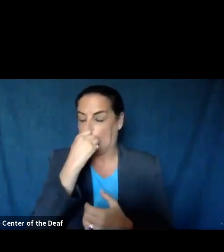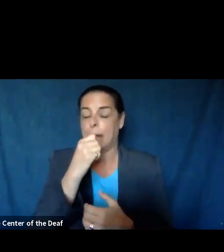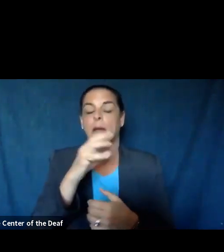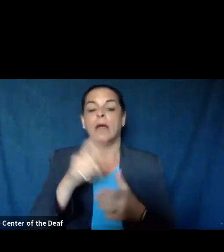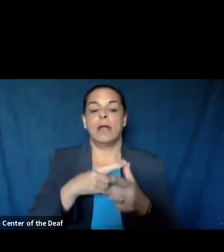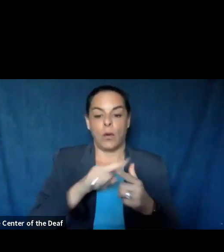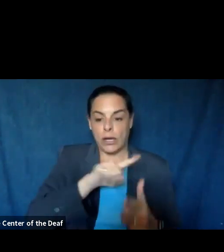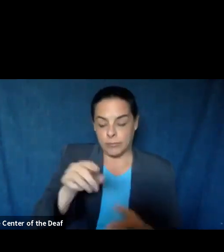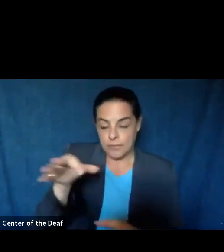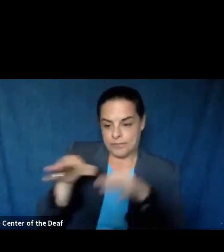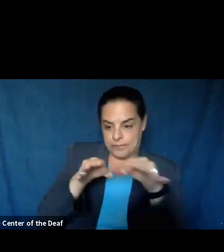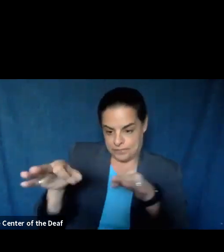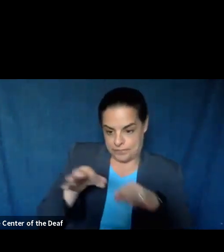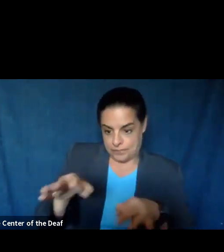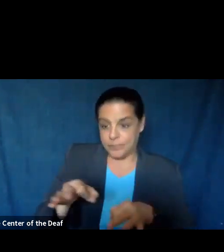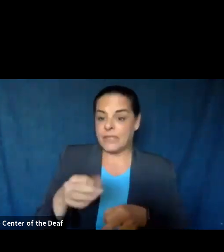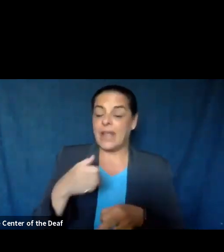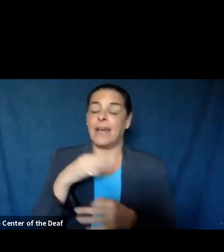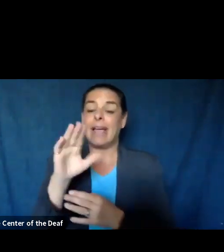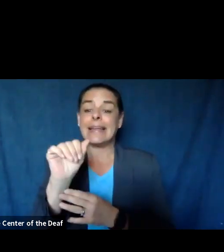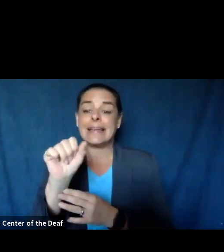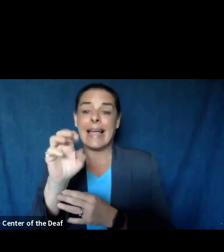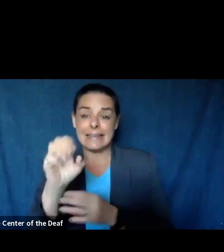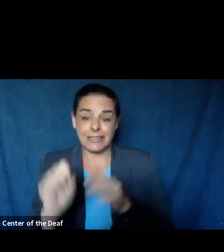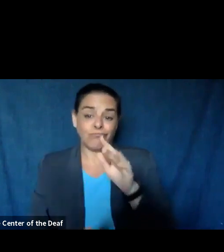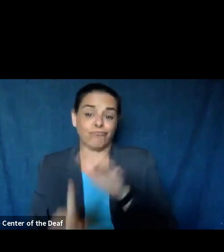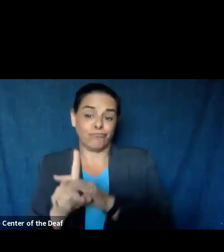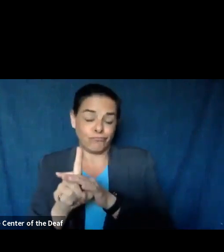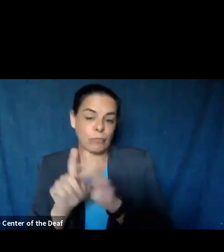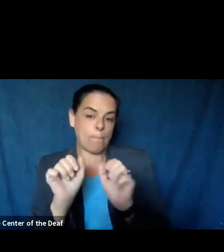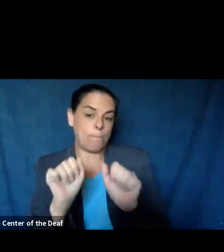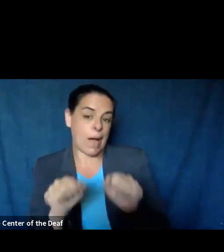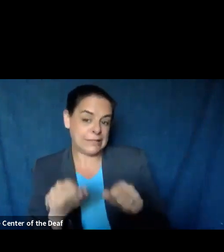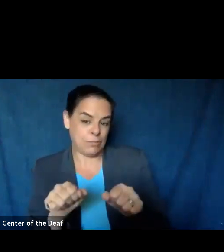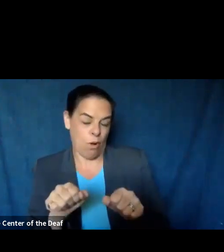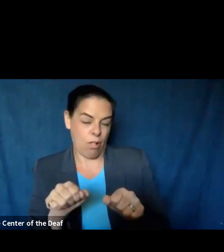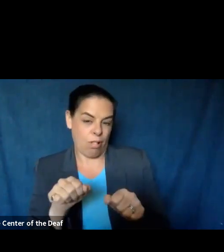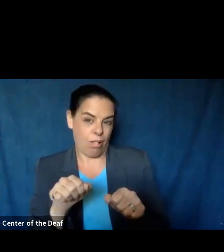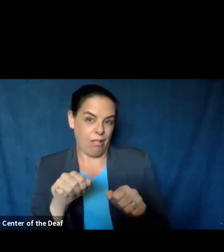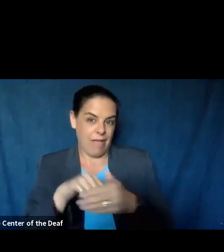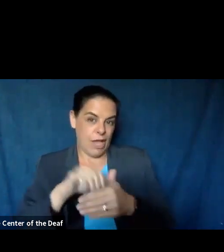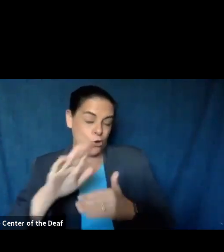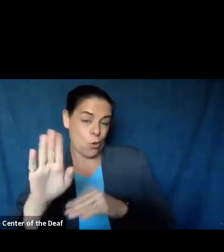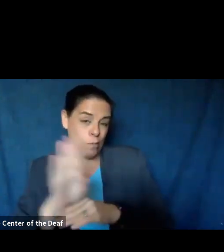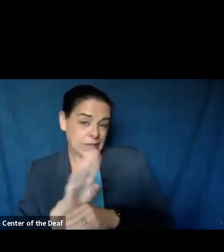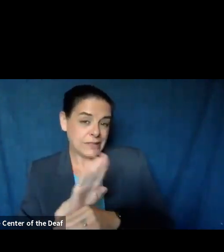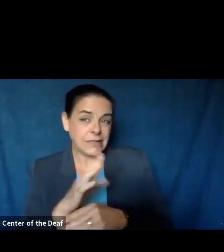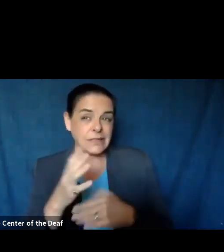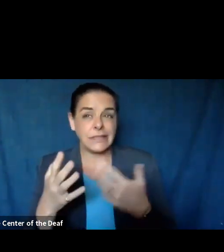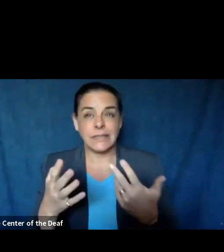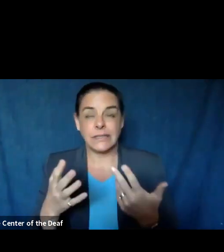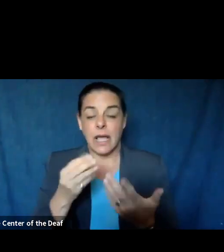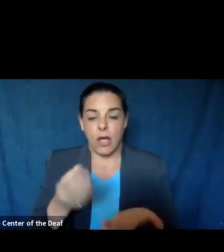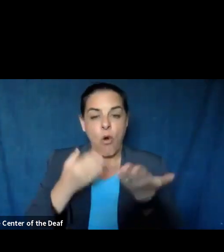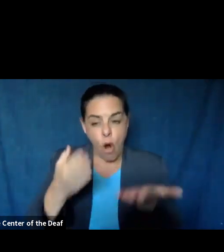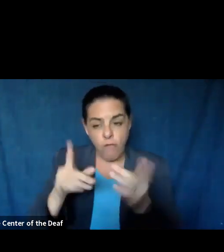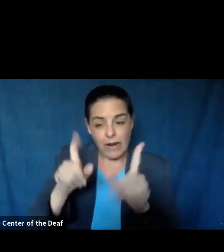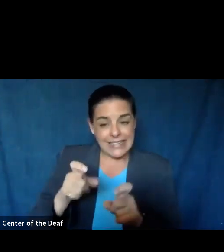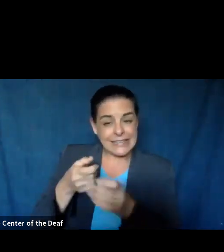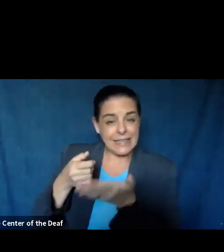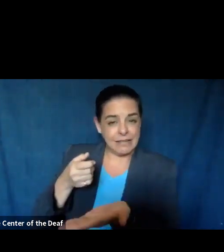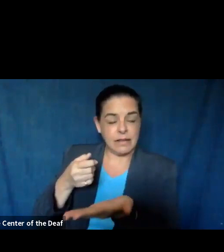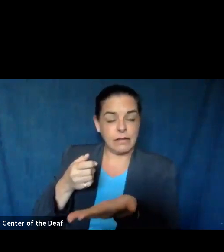explain that there's been cases in their or potential cases in their establishment and offer testing